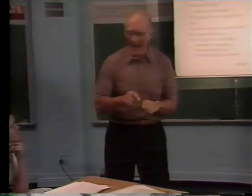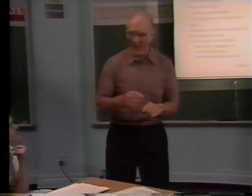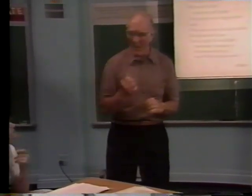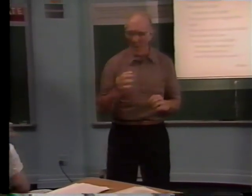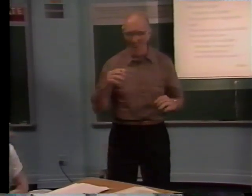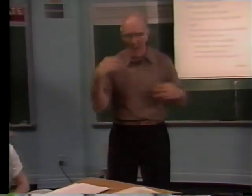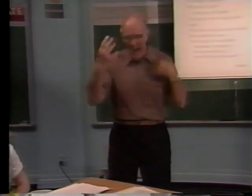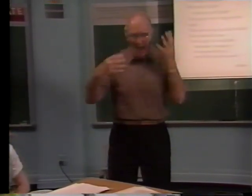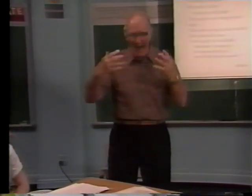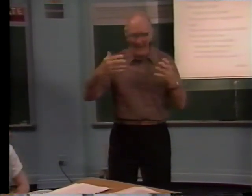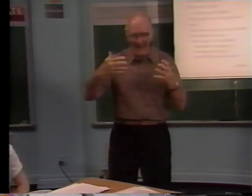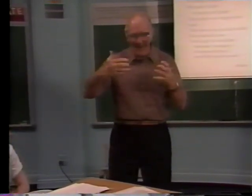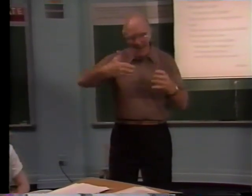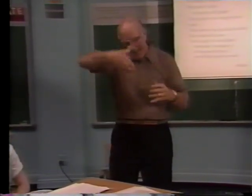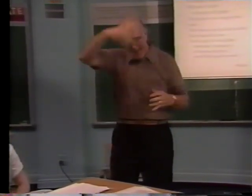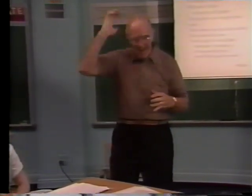like was.